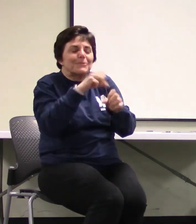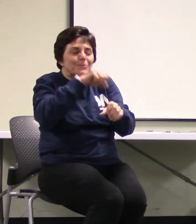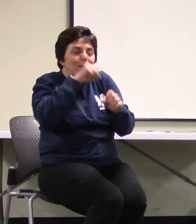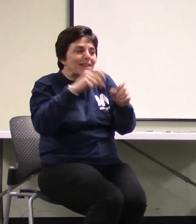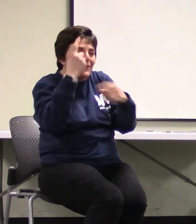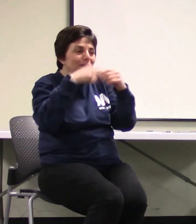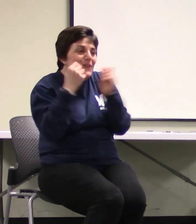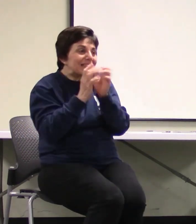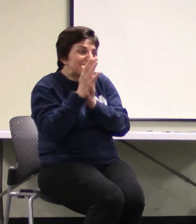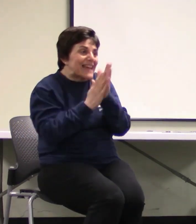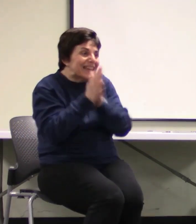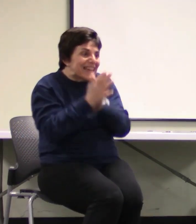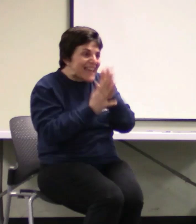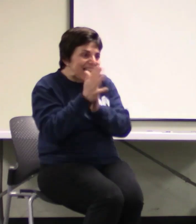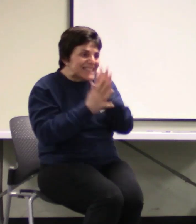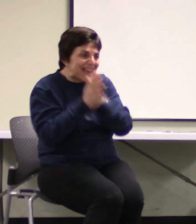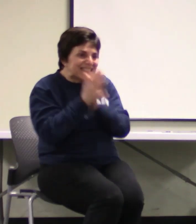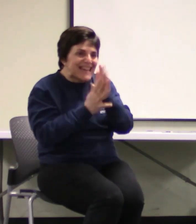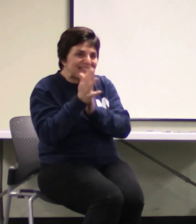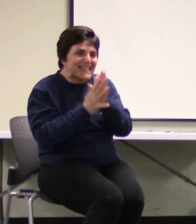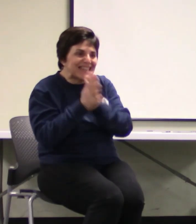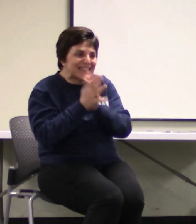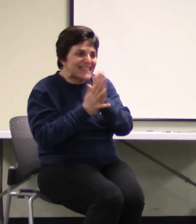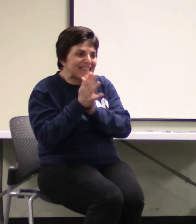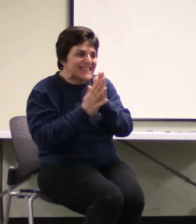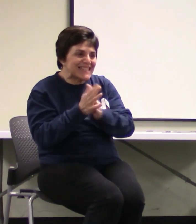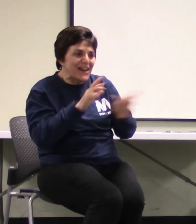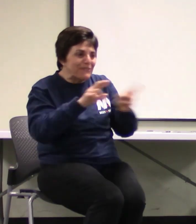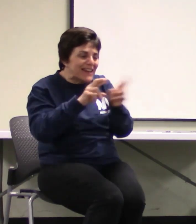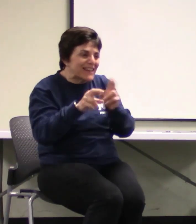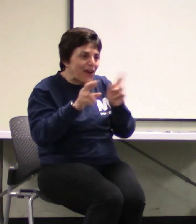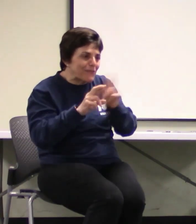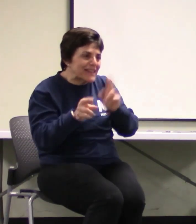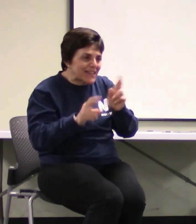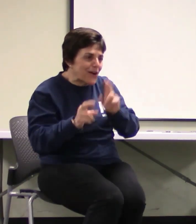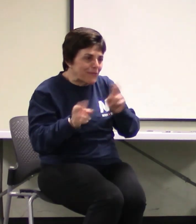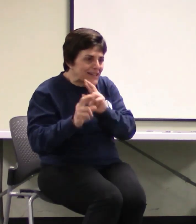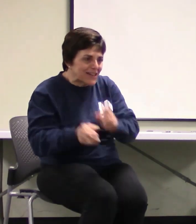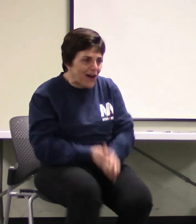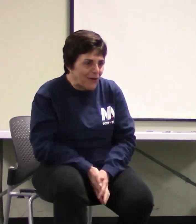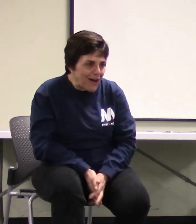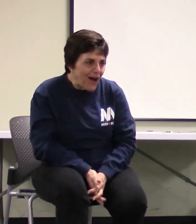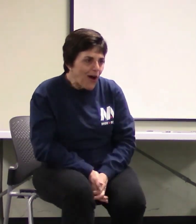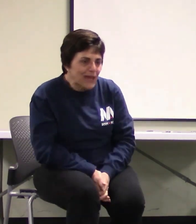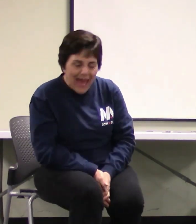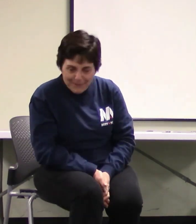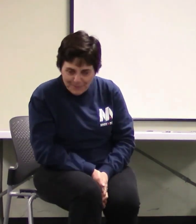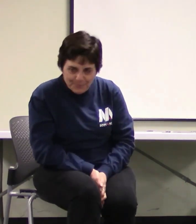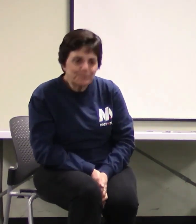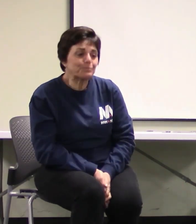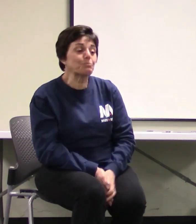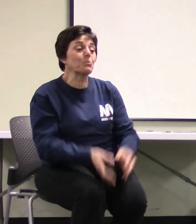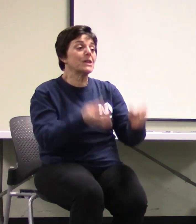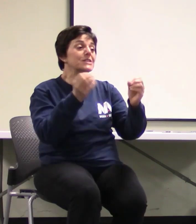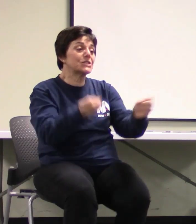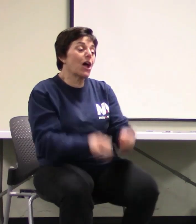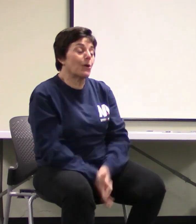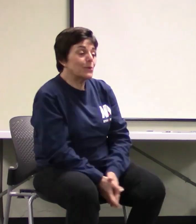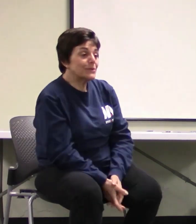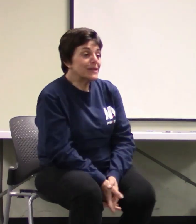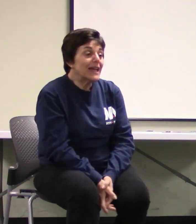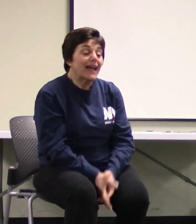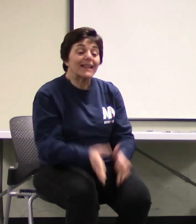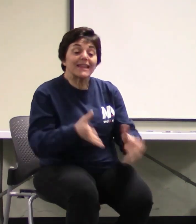I love the faces. Like, yes. Ready to go. Okay.